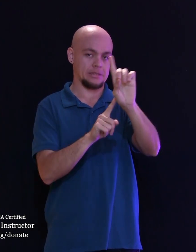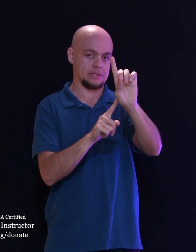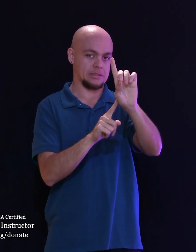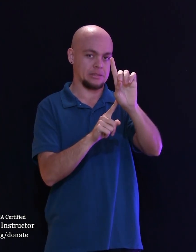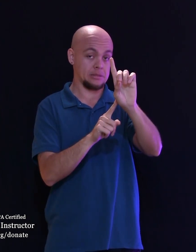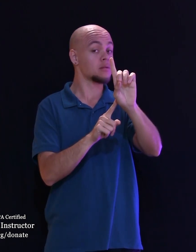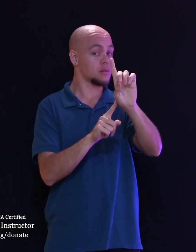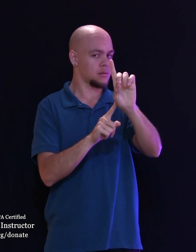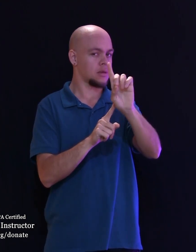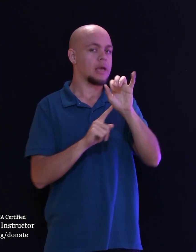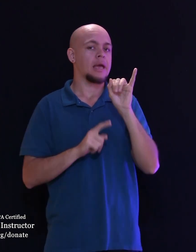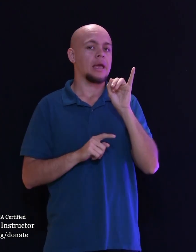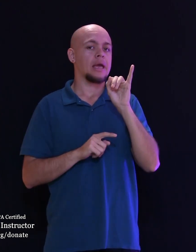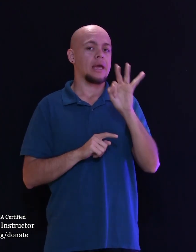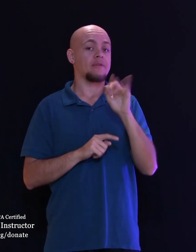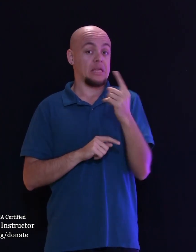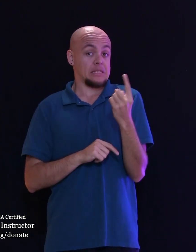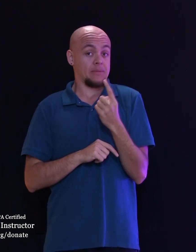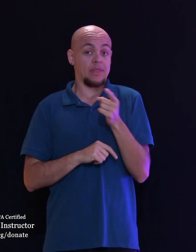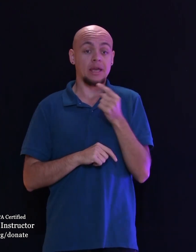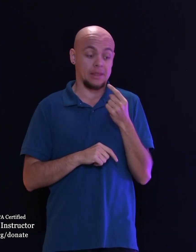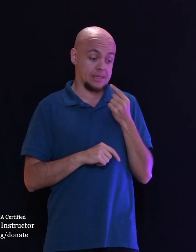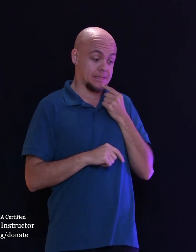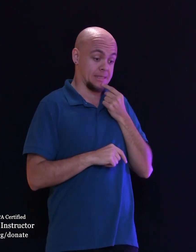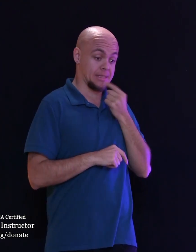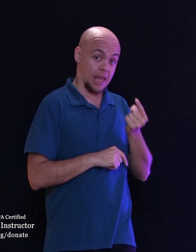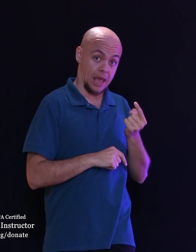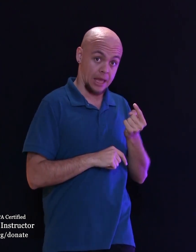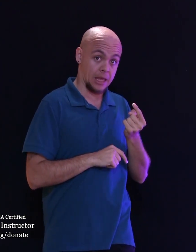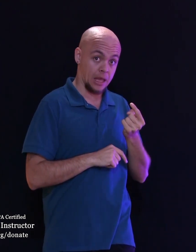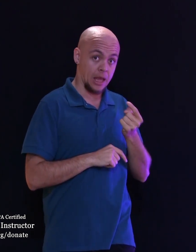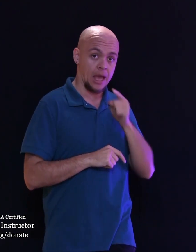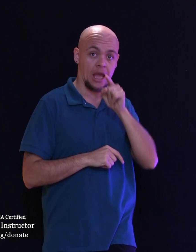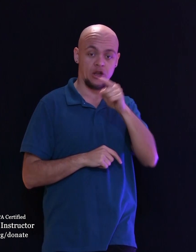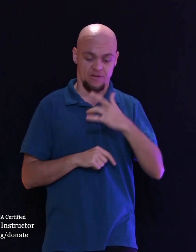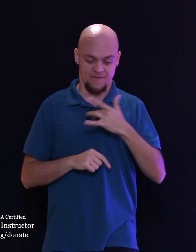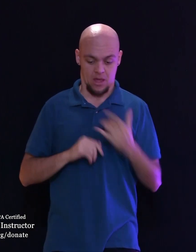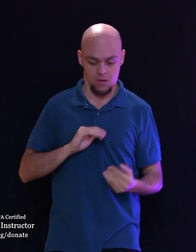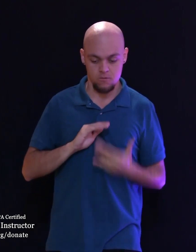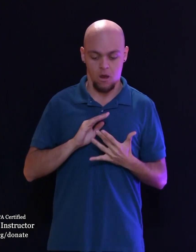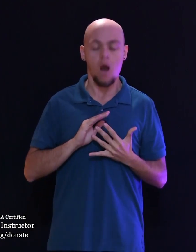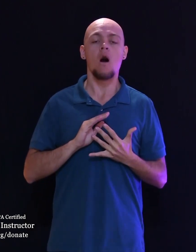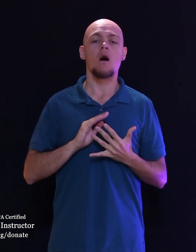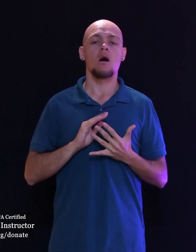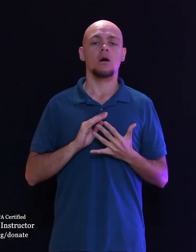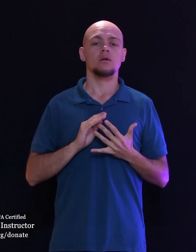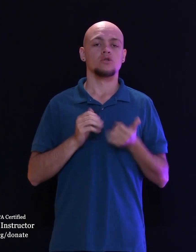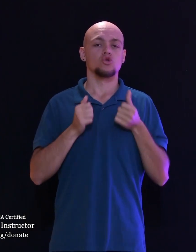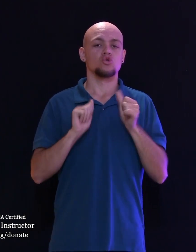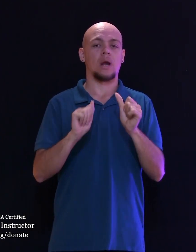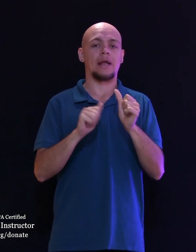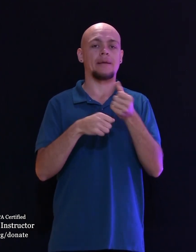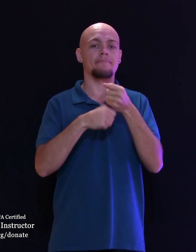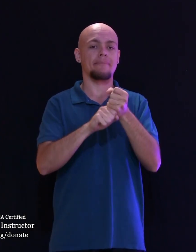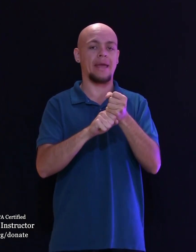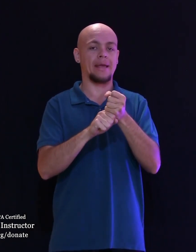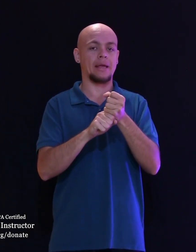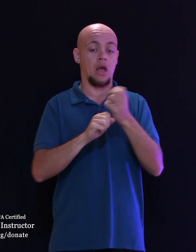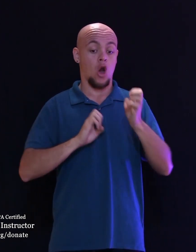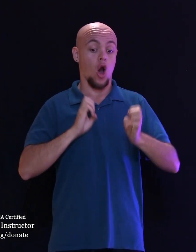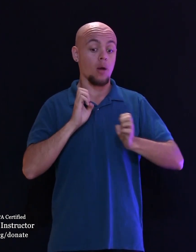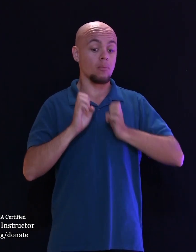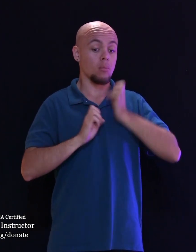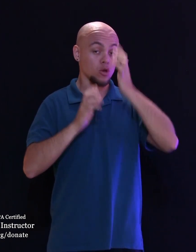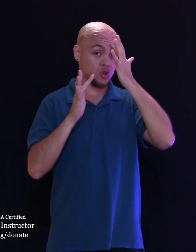If they say something and it provokes anger or fear in you, it's because they're trying to manipulate you. They're trying to get you to make an emotional decision rather than making a rational